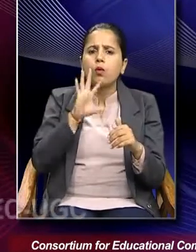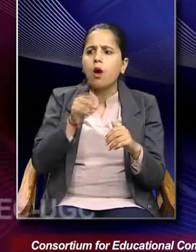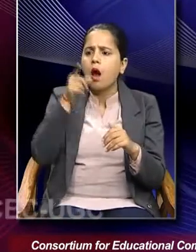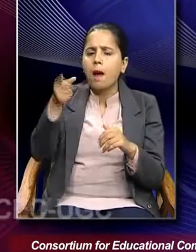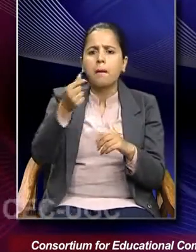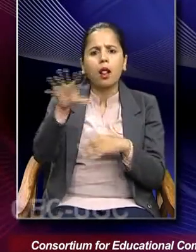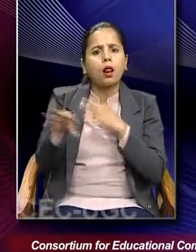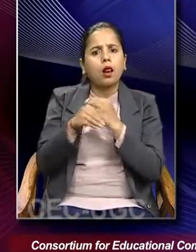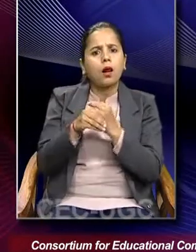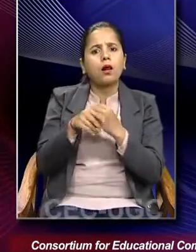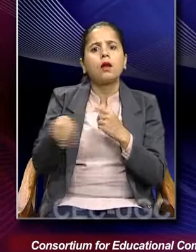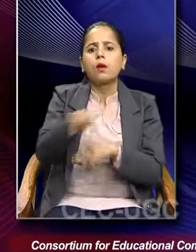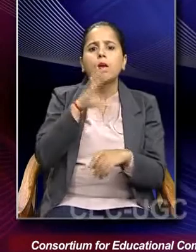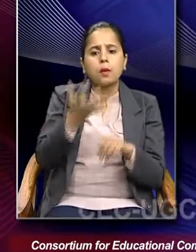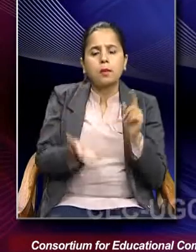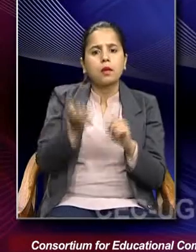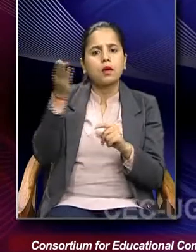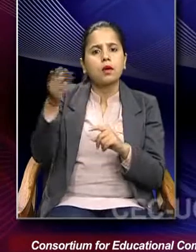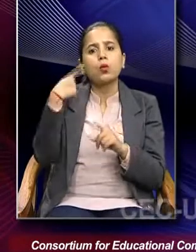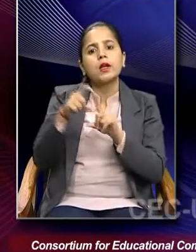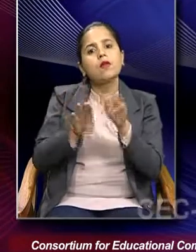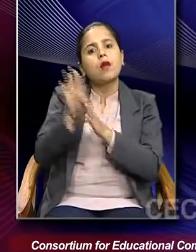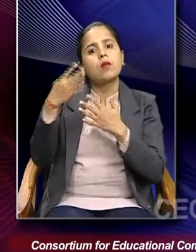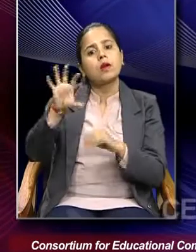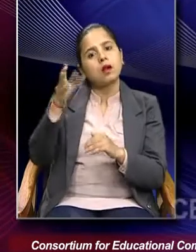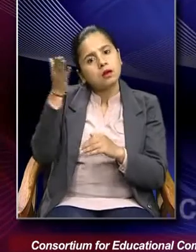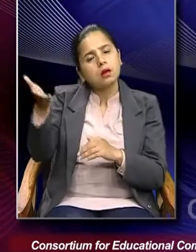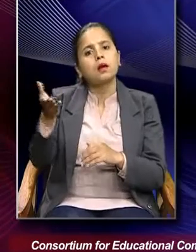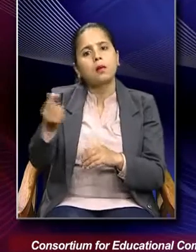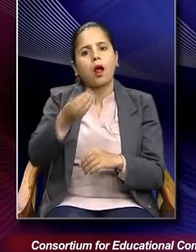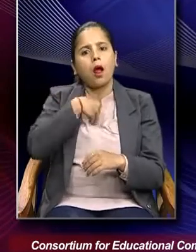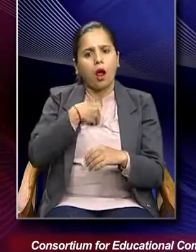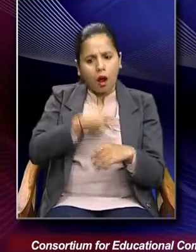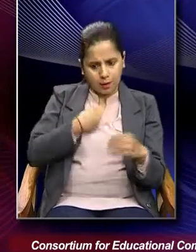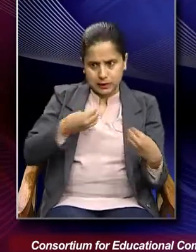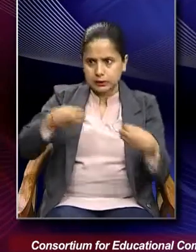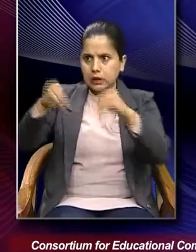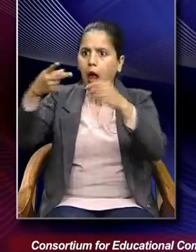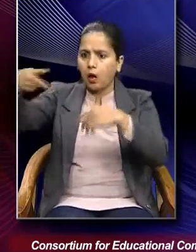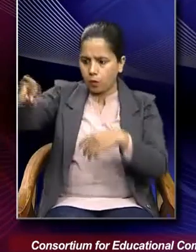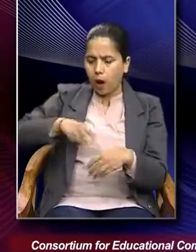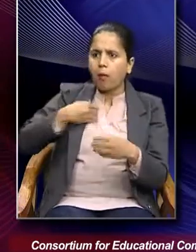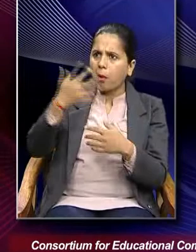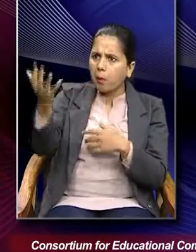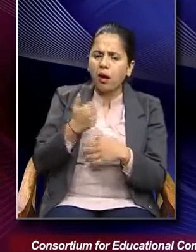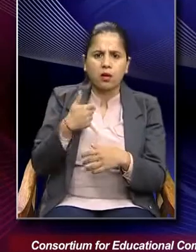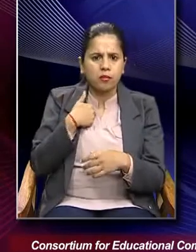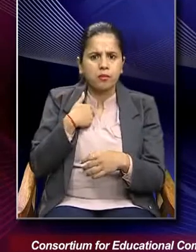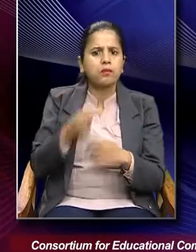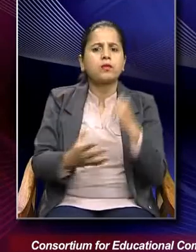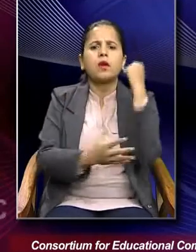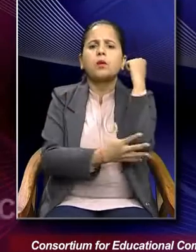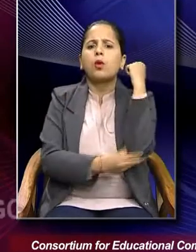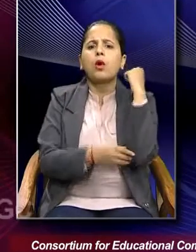price actually goes to the developed countries. Therefore, they argued that poorer countries would never be